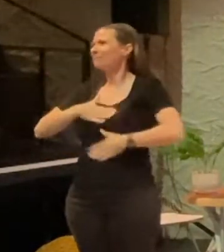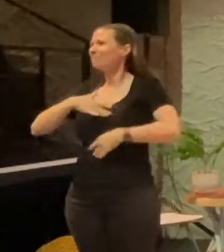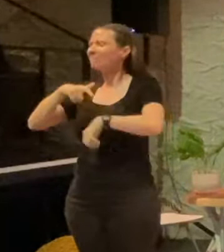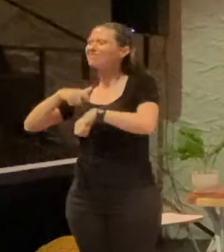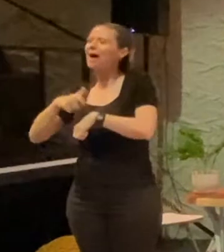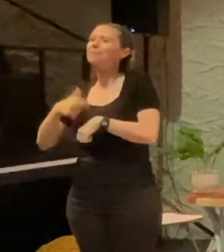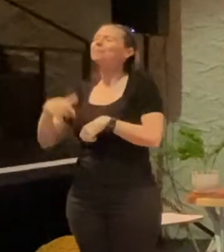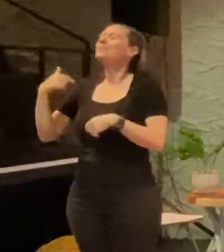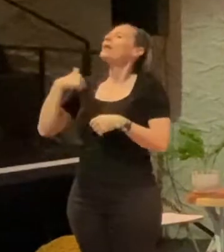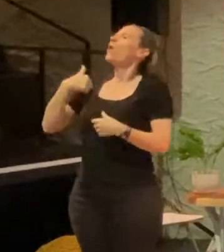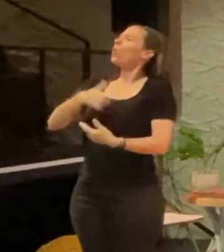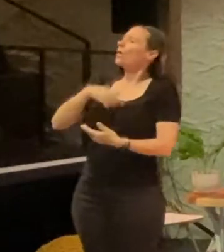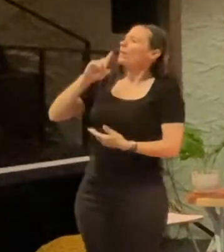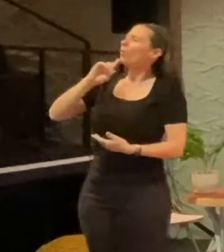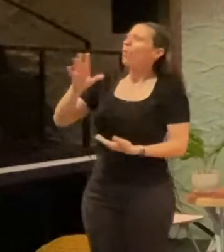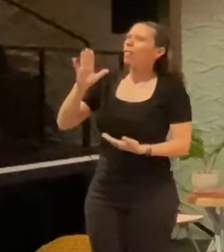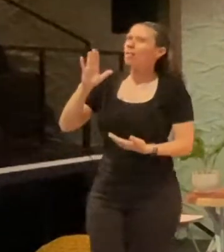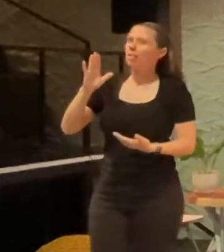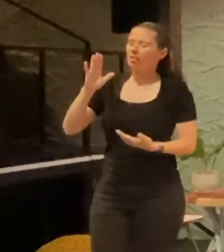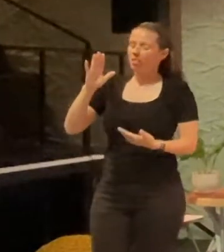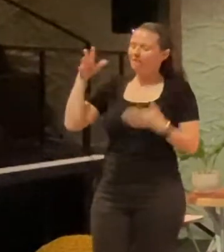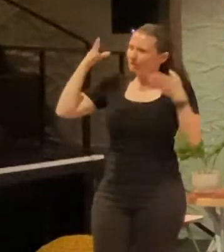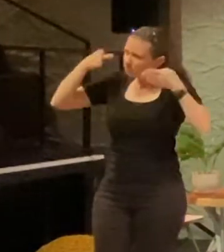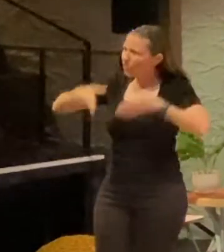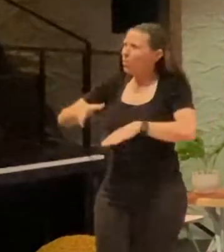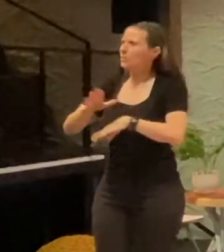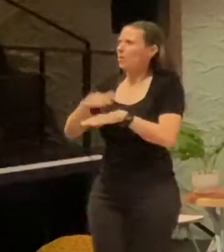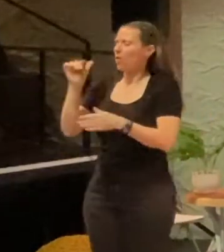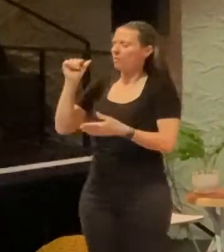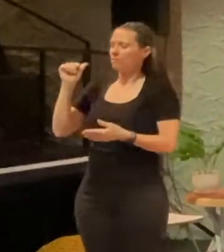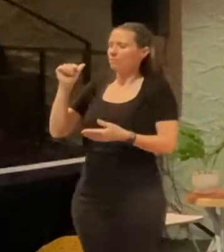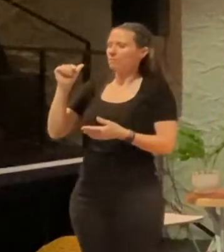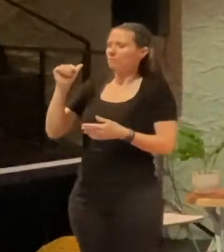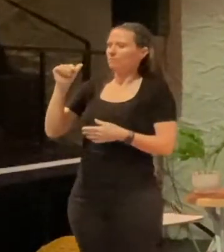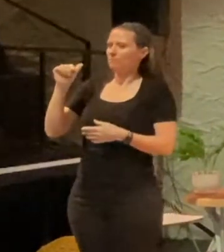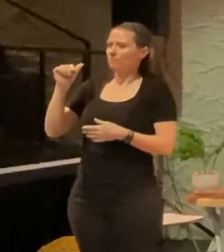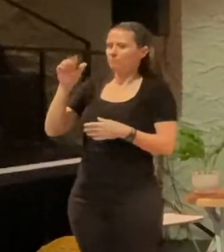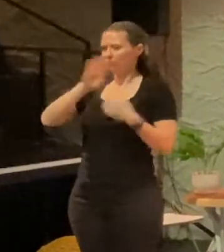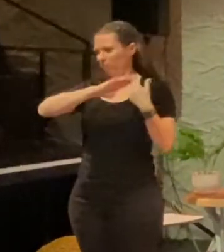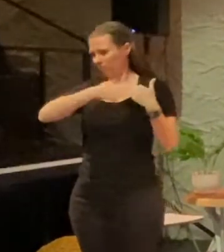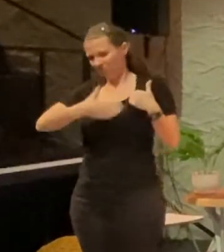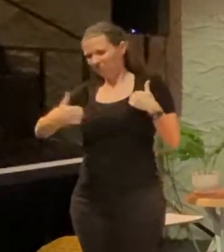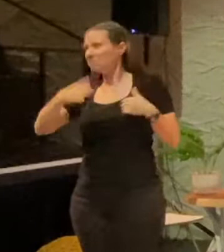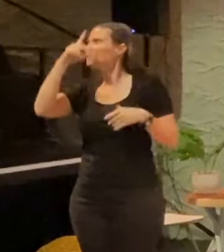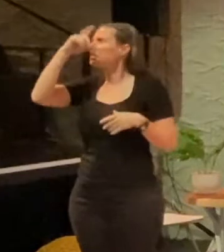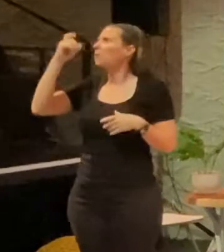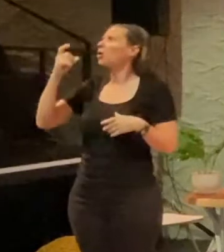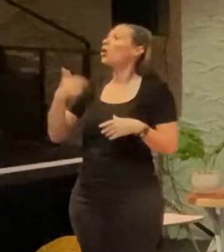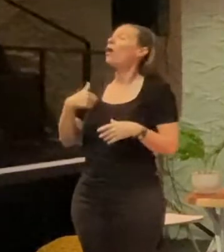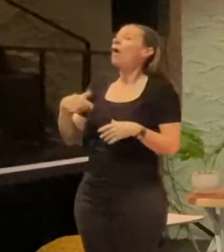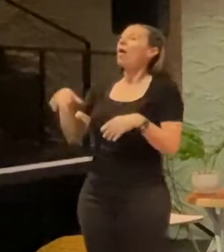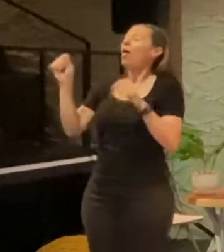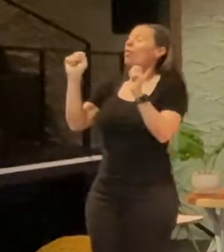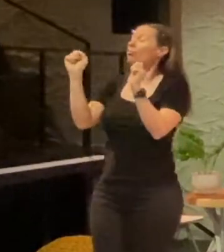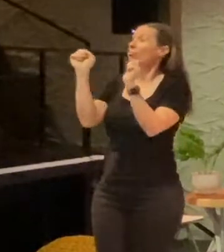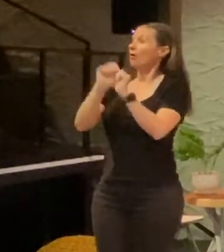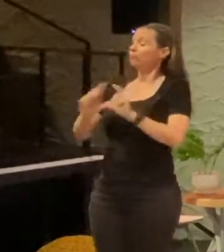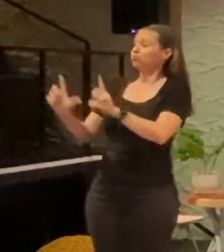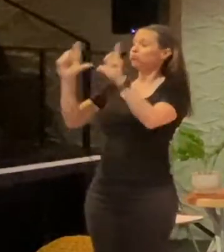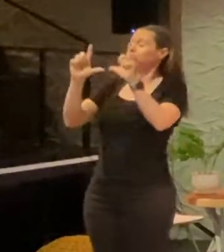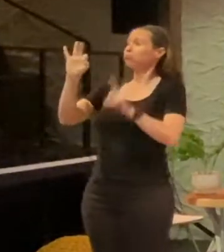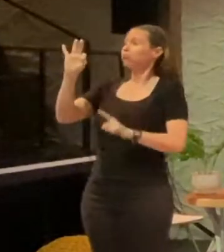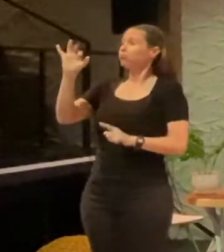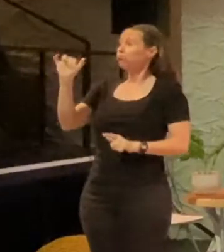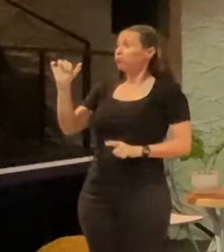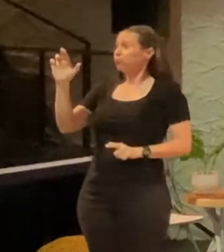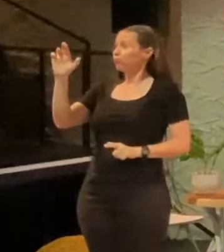Gospels as well. So we're going to really just focus on this for the entire summer. And the framework, the idea that's kind of